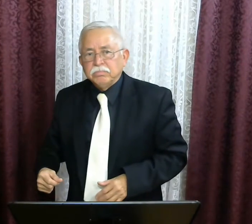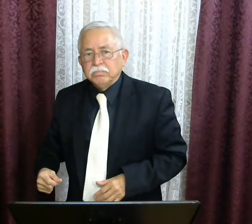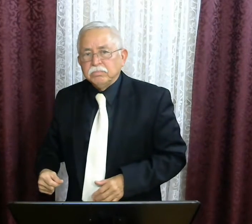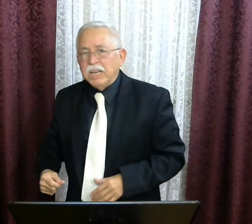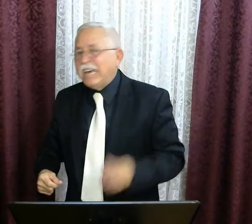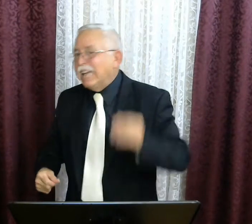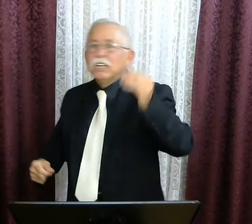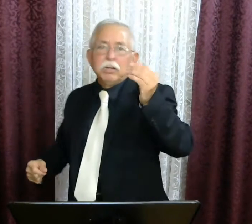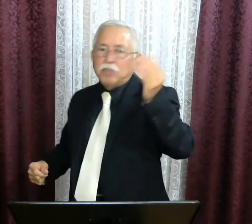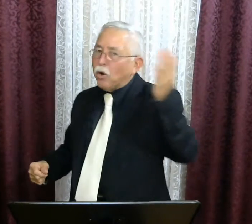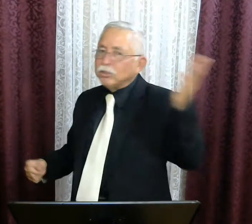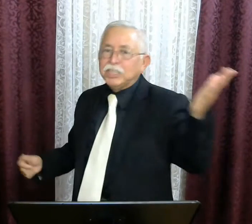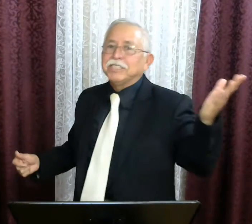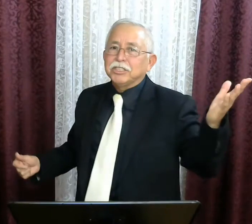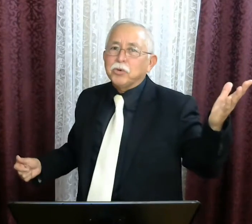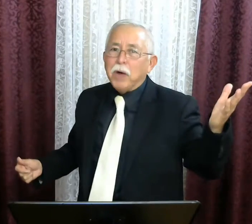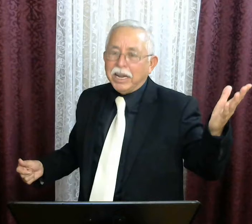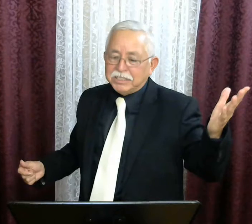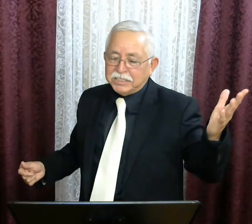the kingdom of the Lord Jesus Christ.